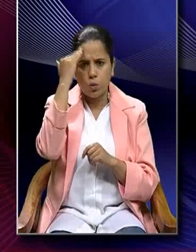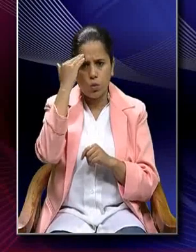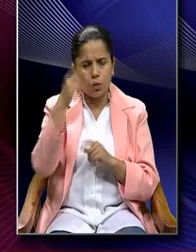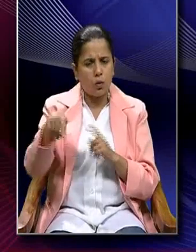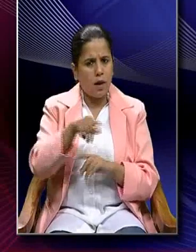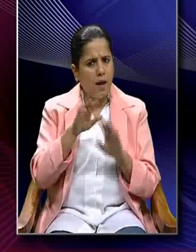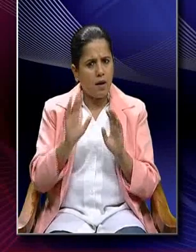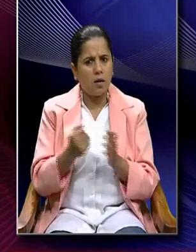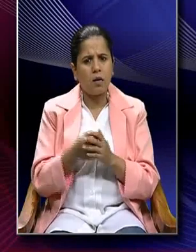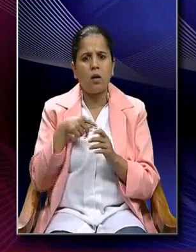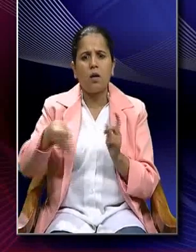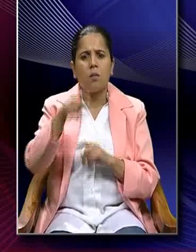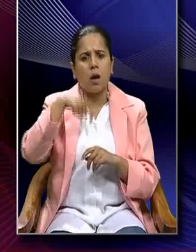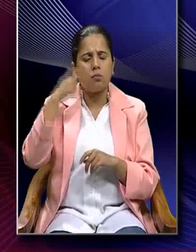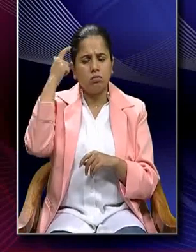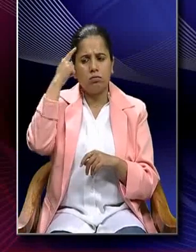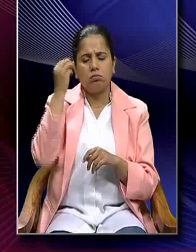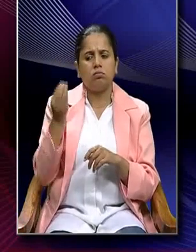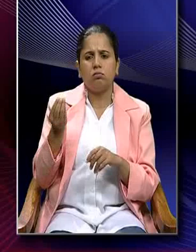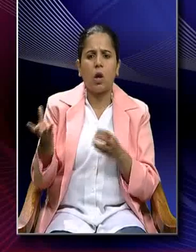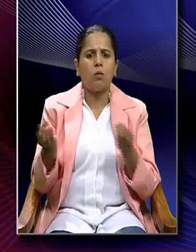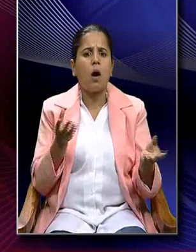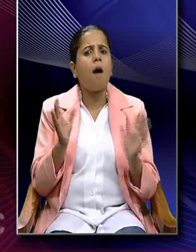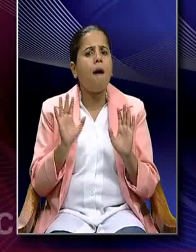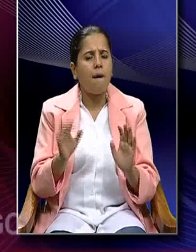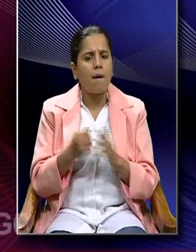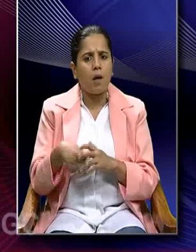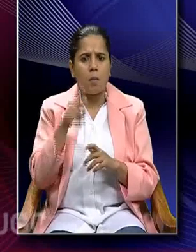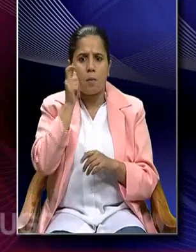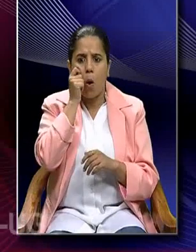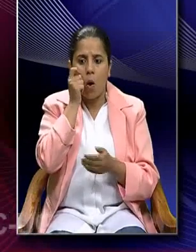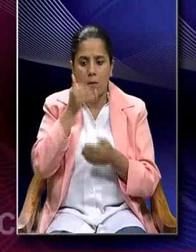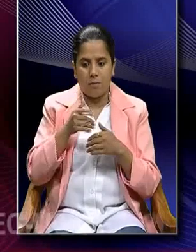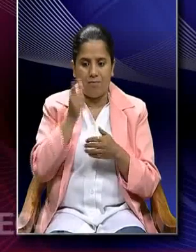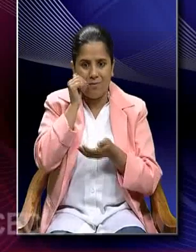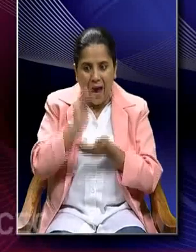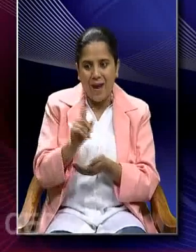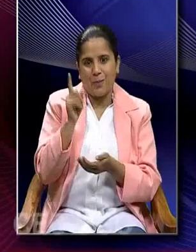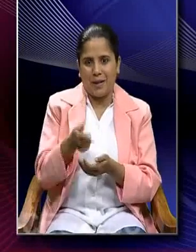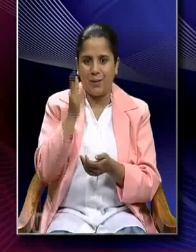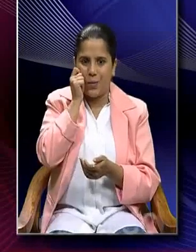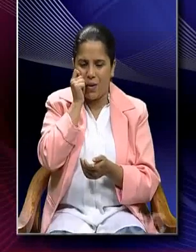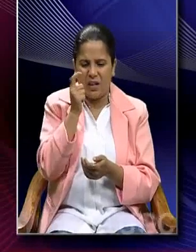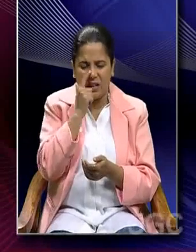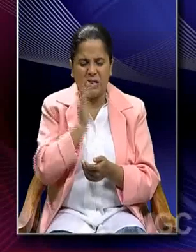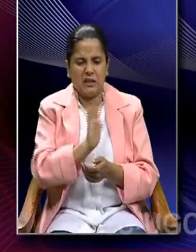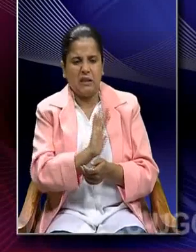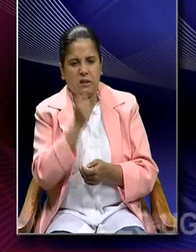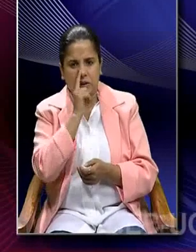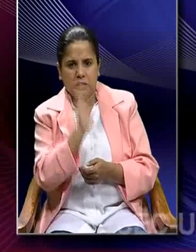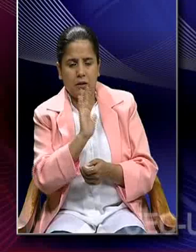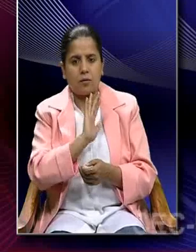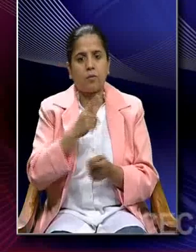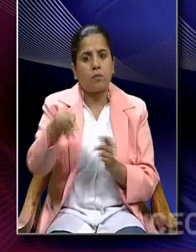whole bias towards boy babies, that male child, that when a baby is